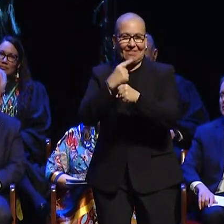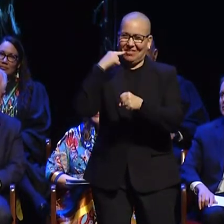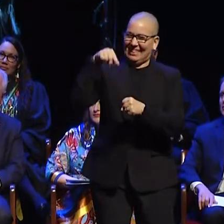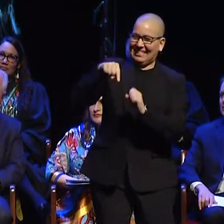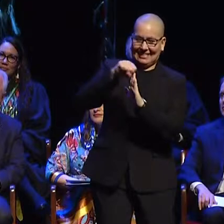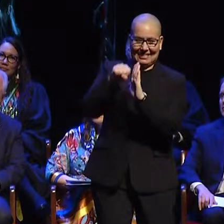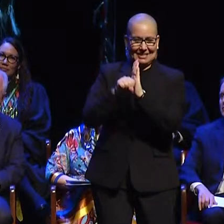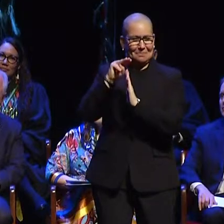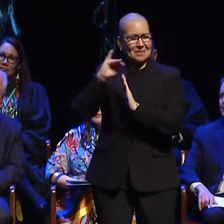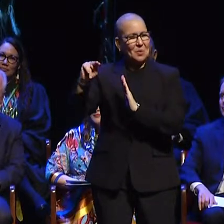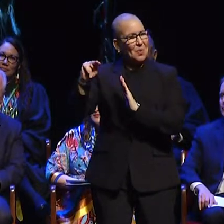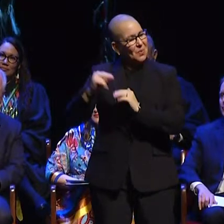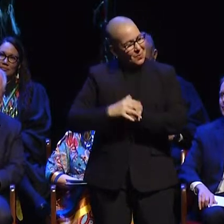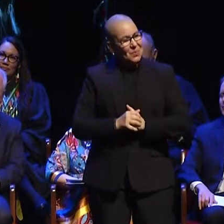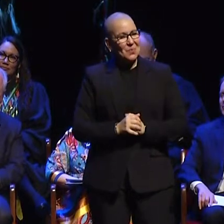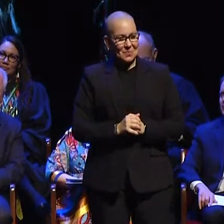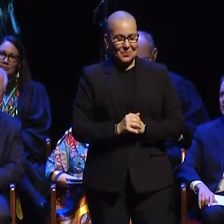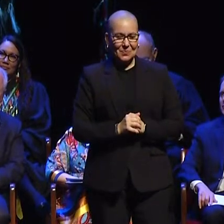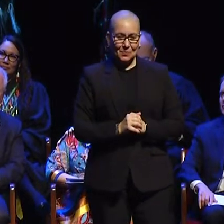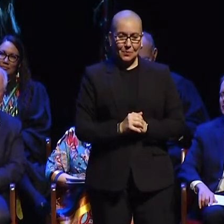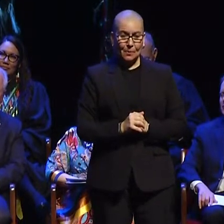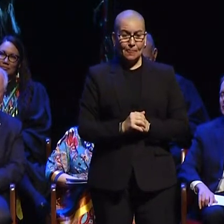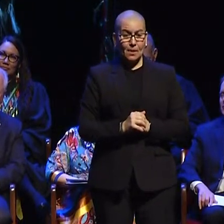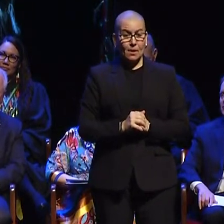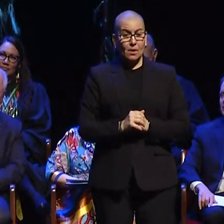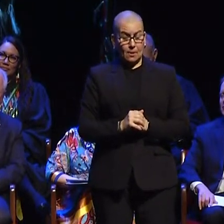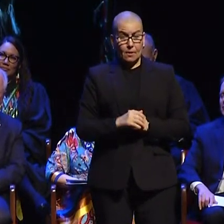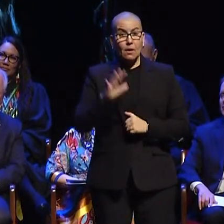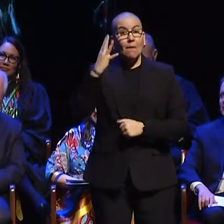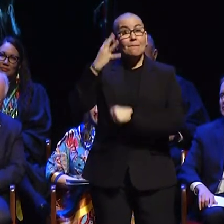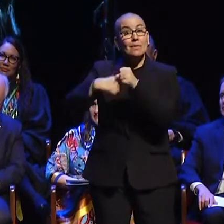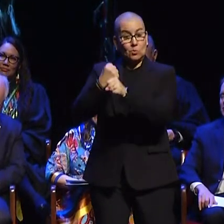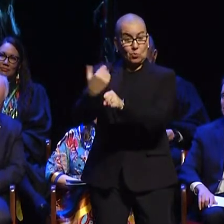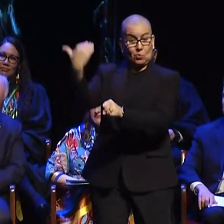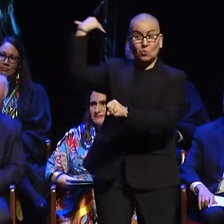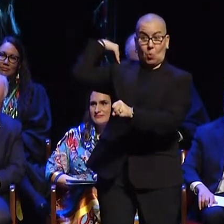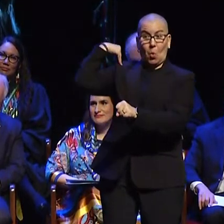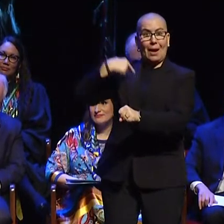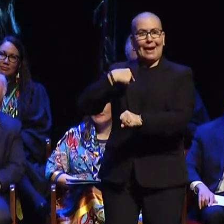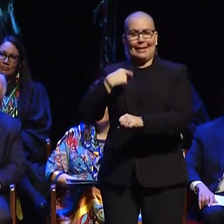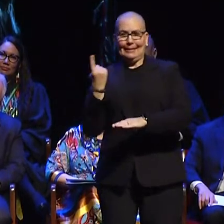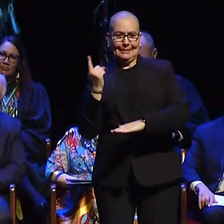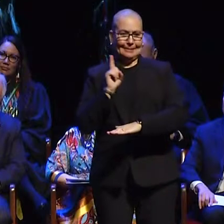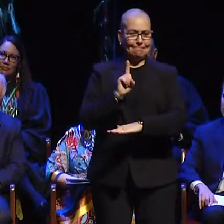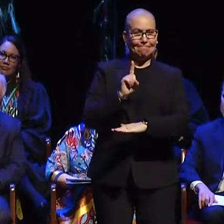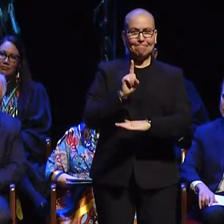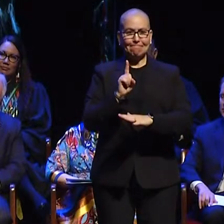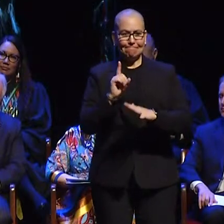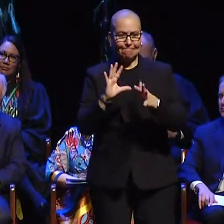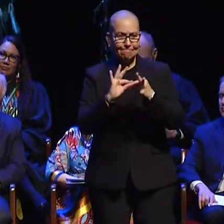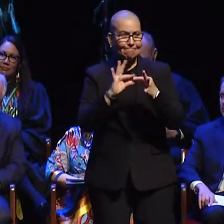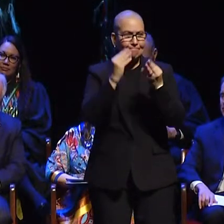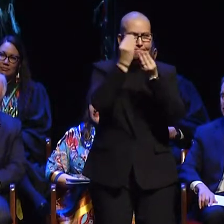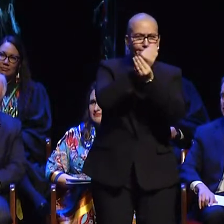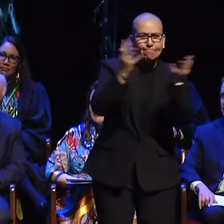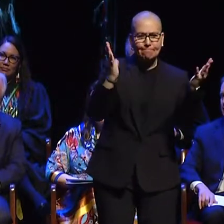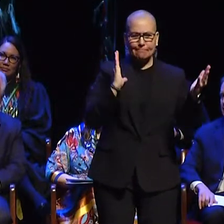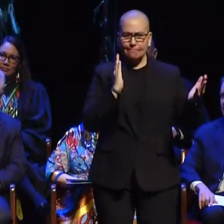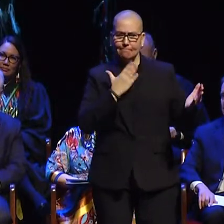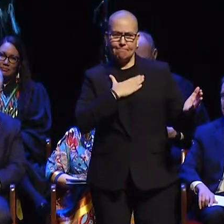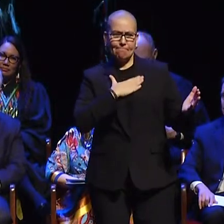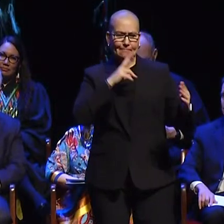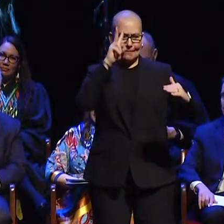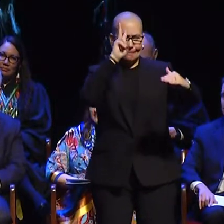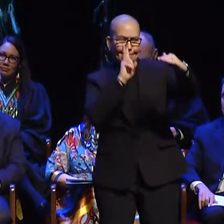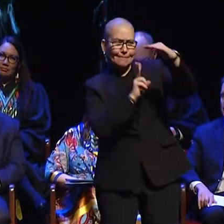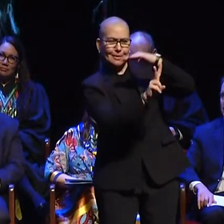4 years ago, I came here before you to share my vision of a just and fair economy and society in which all Minnesotans